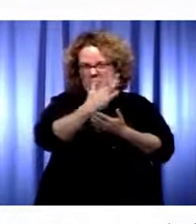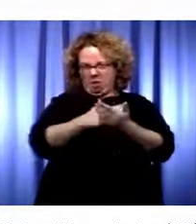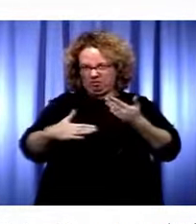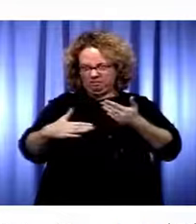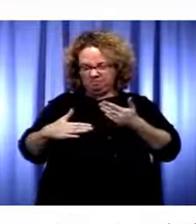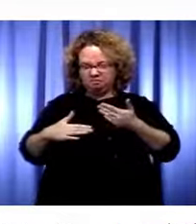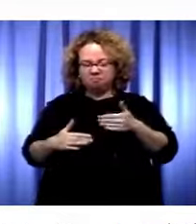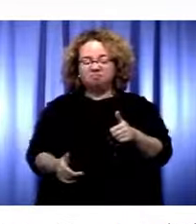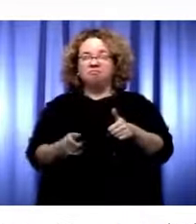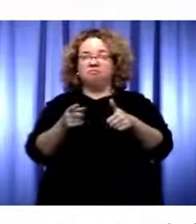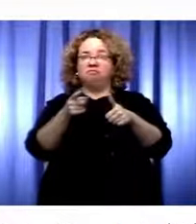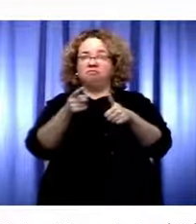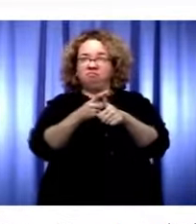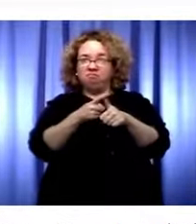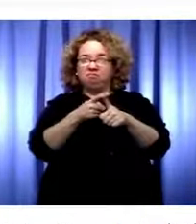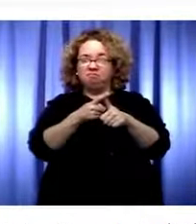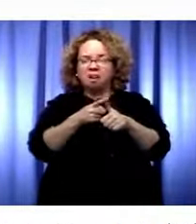The digestive system has 4 parts.